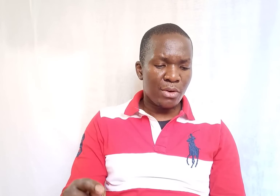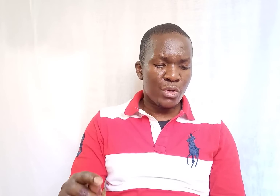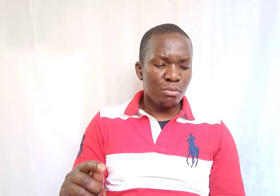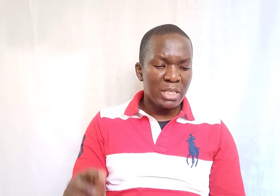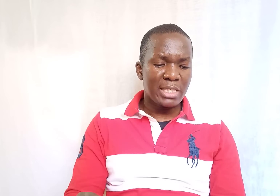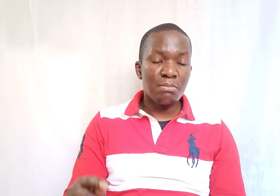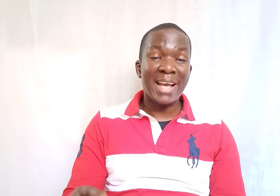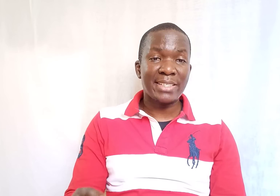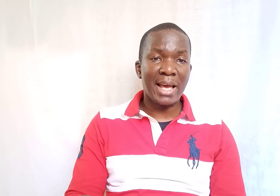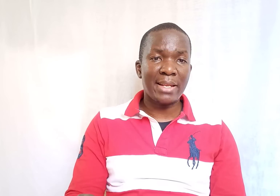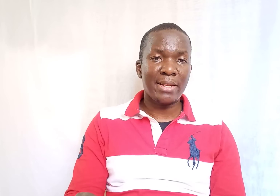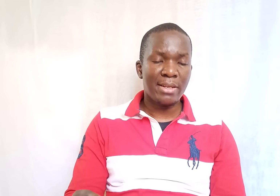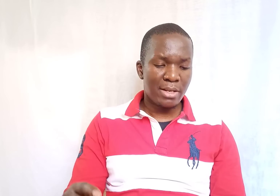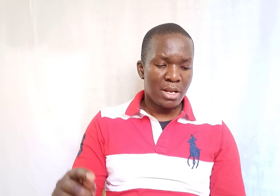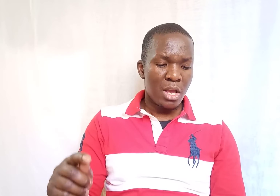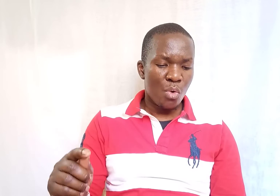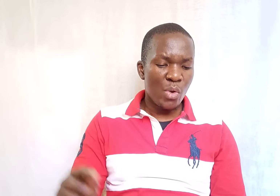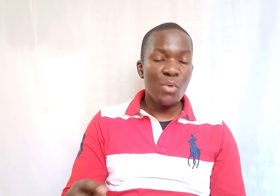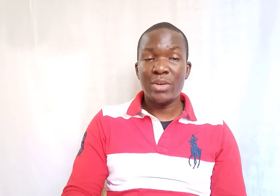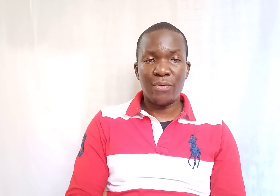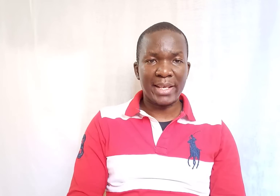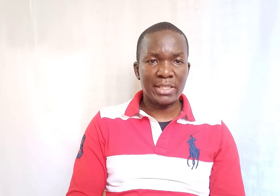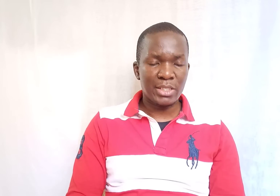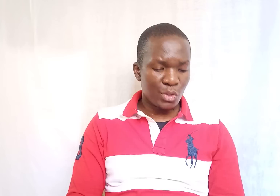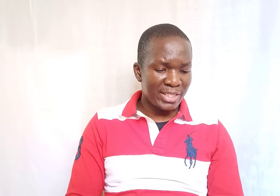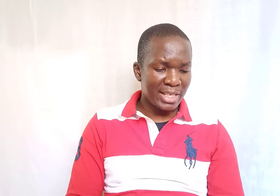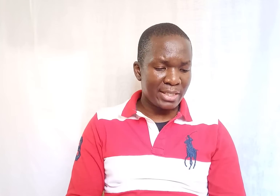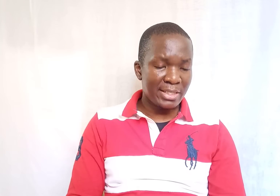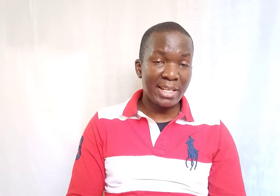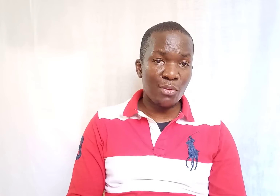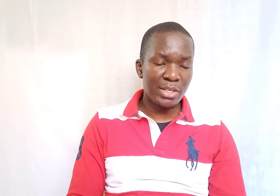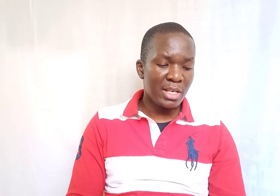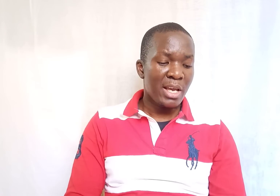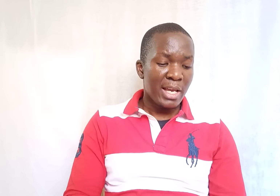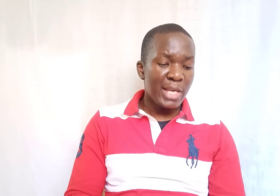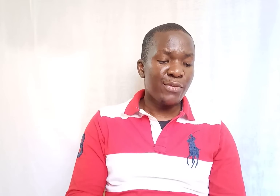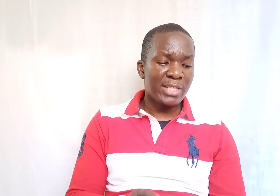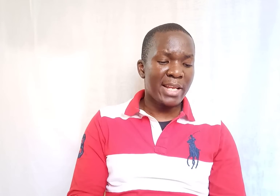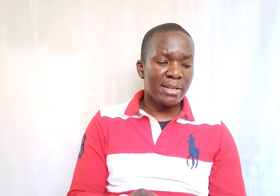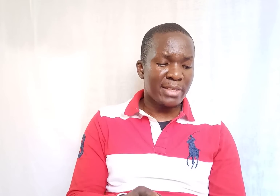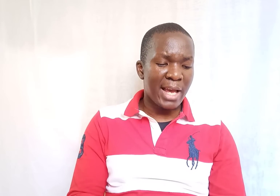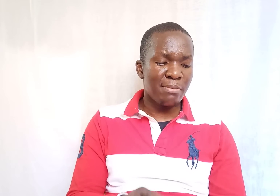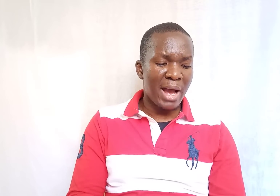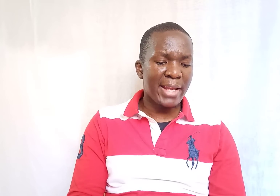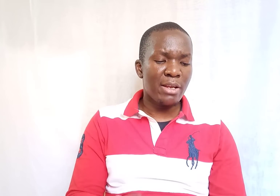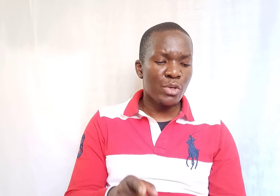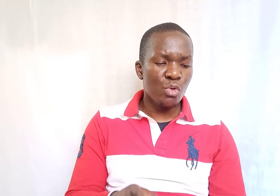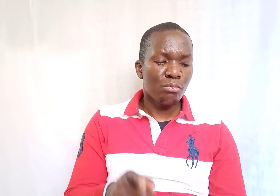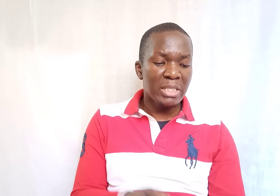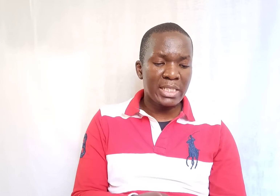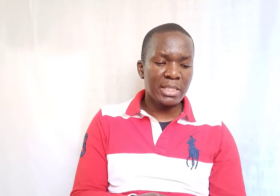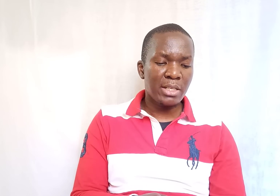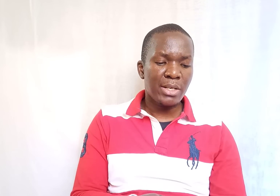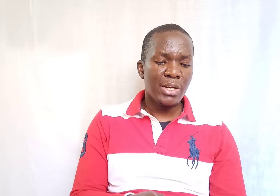you beat my son, we will fight. So in sign language, if son mine you beat,